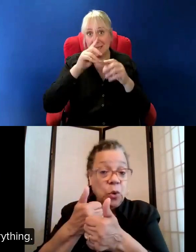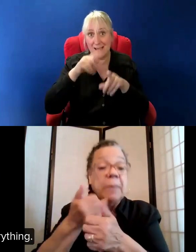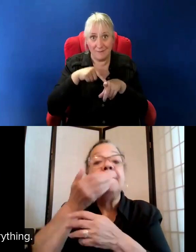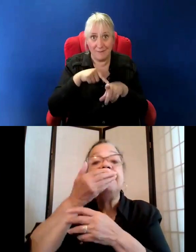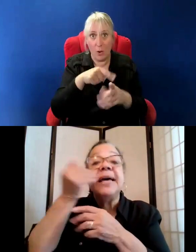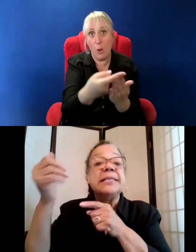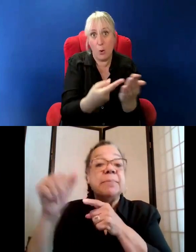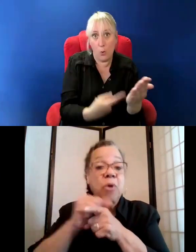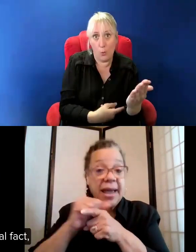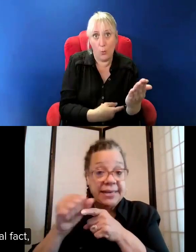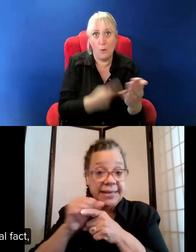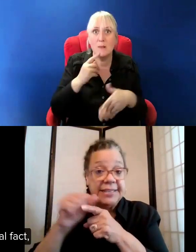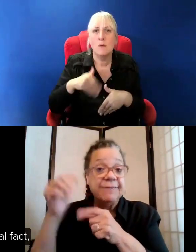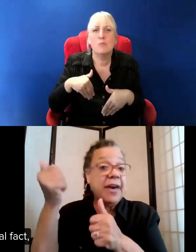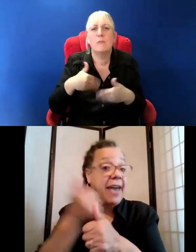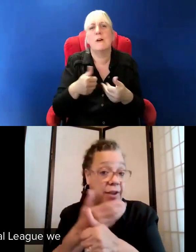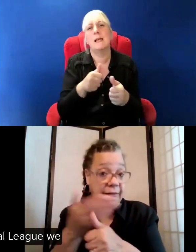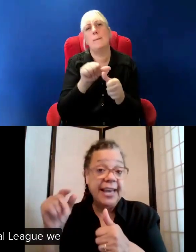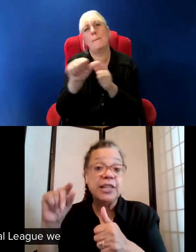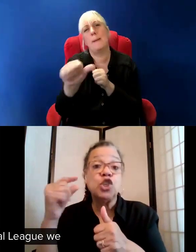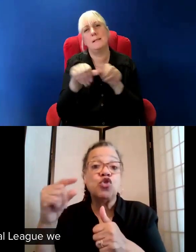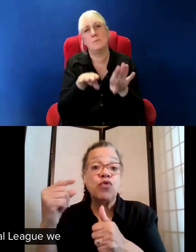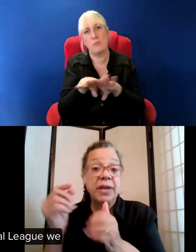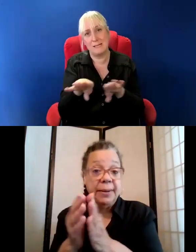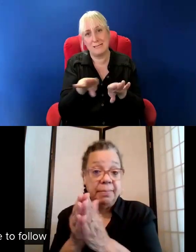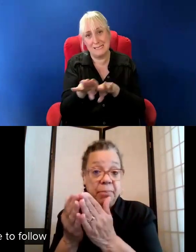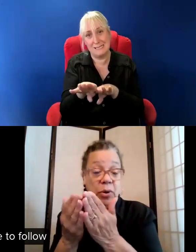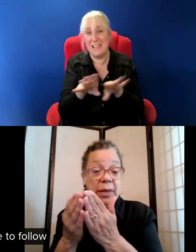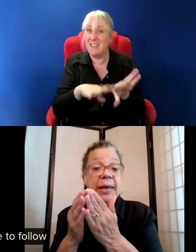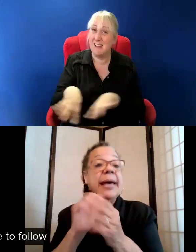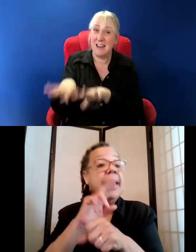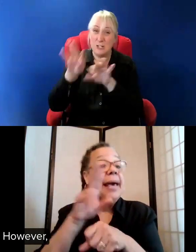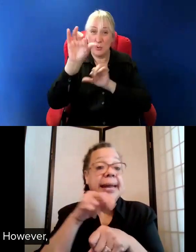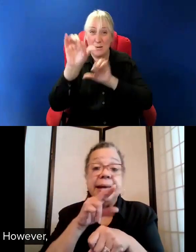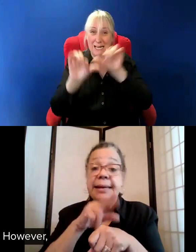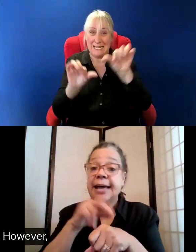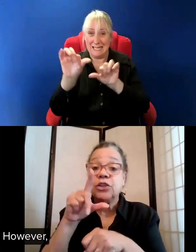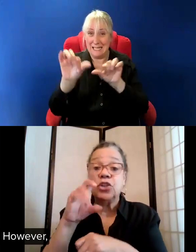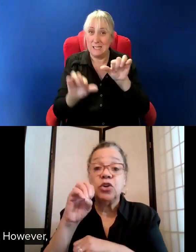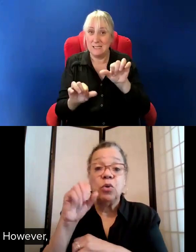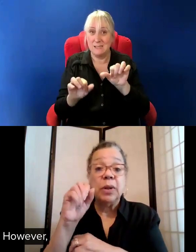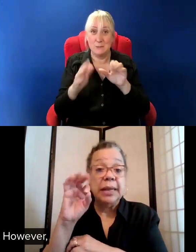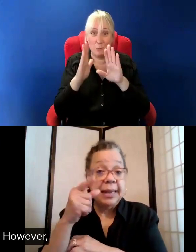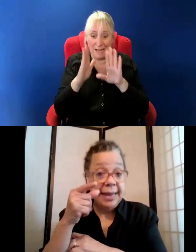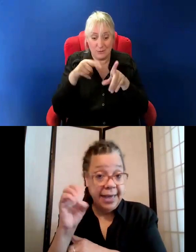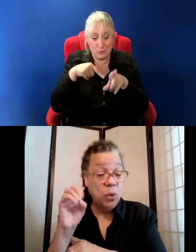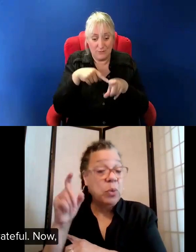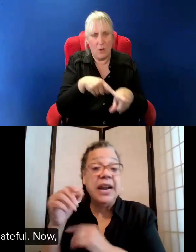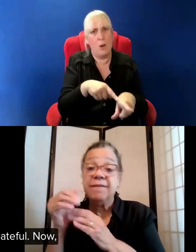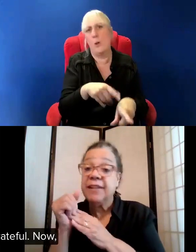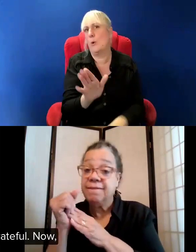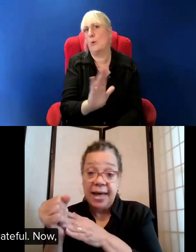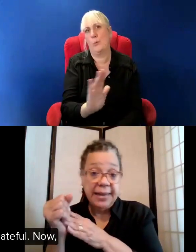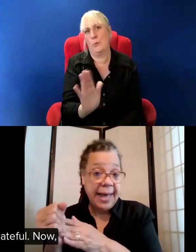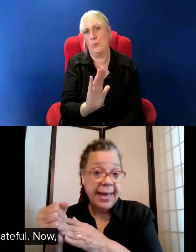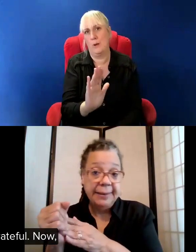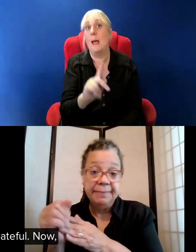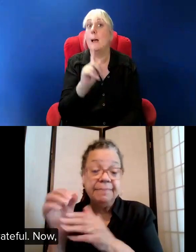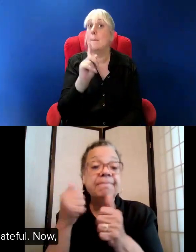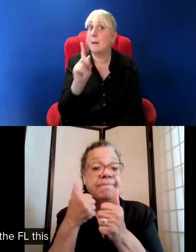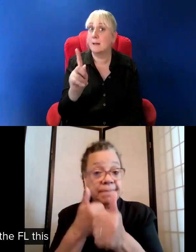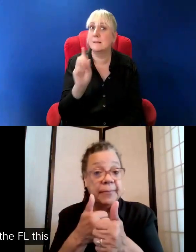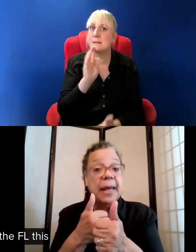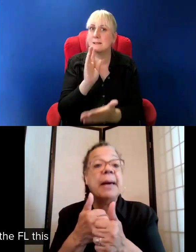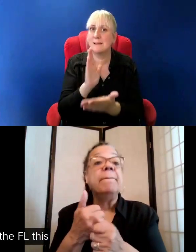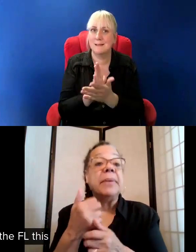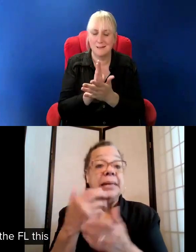for everything. In actual fact, in the National League, we didn't have to follow that guide. However, I was very, very grateful